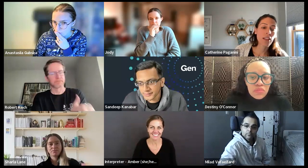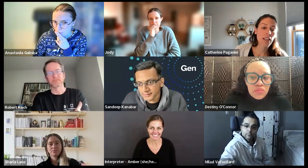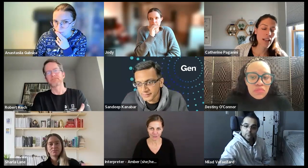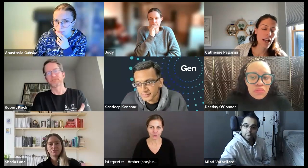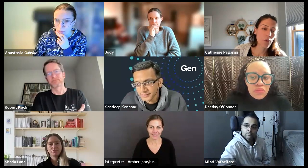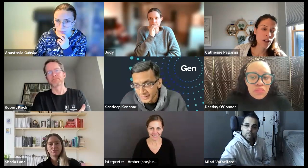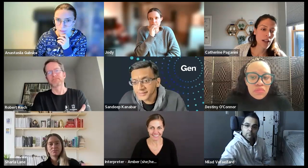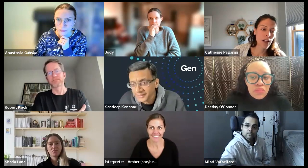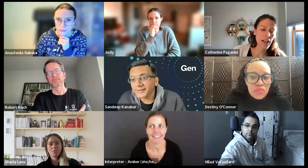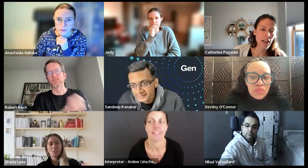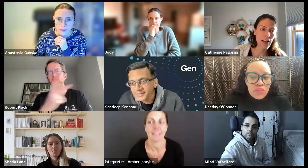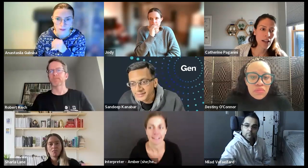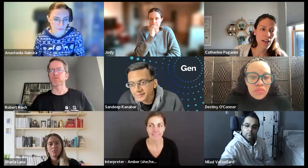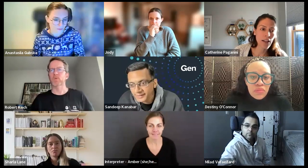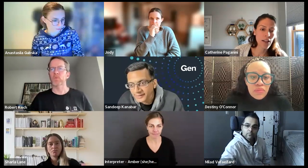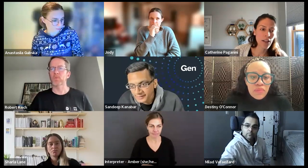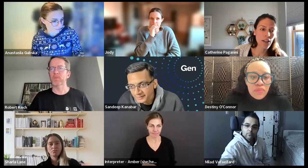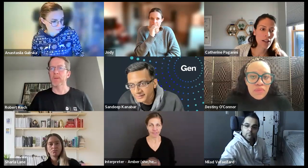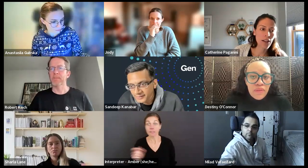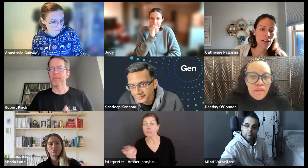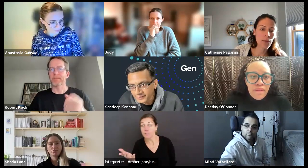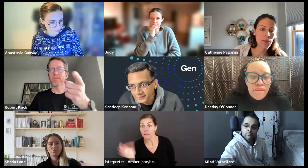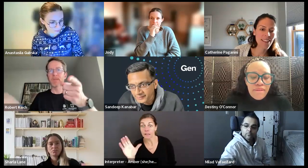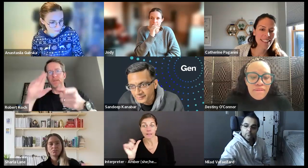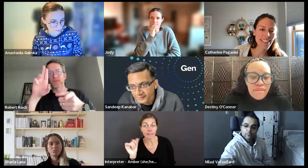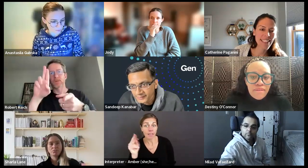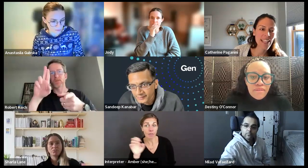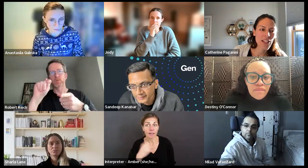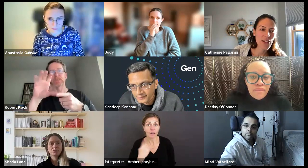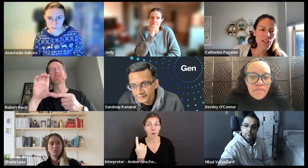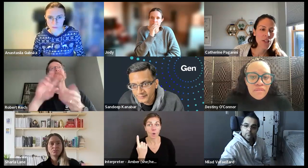Okay. The only thing that I want to like, yes, correct. Oops.